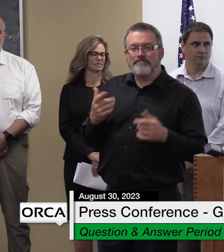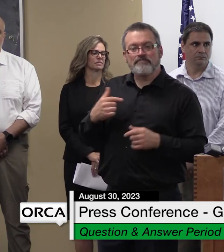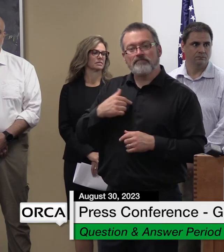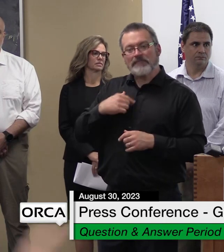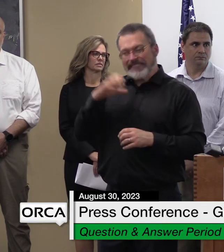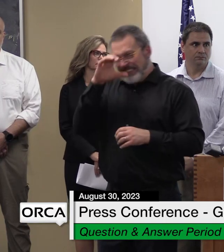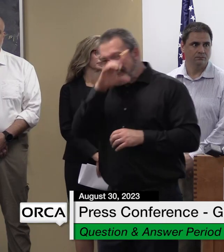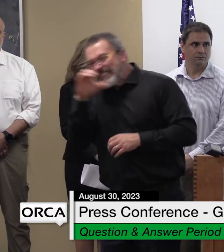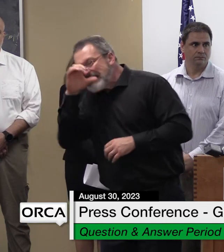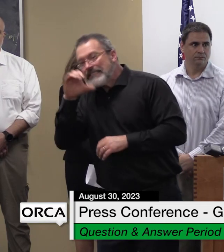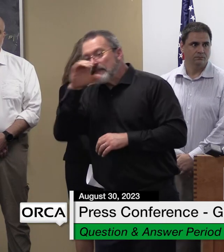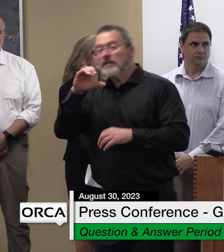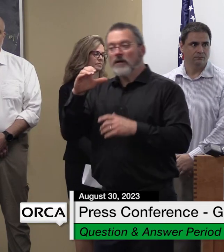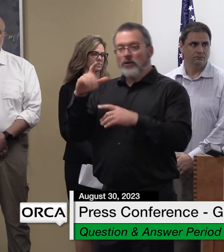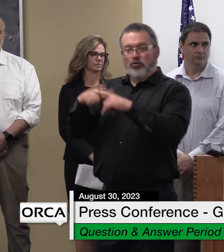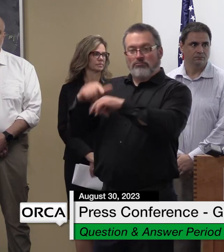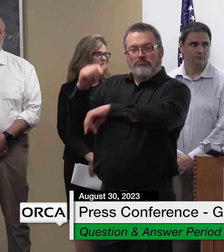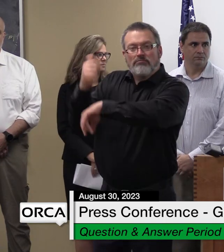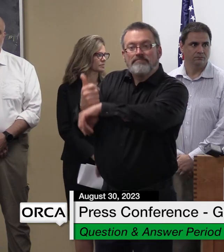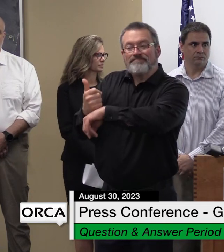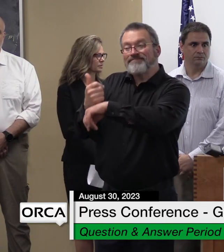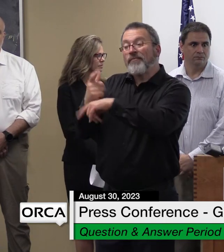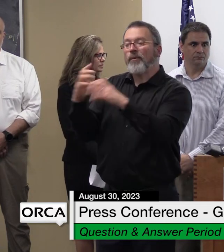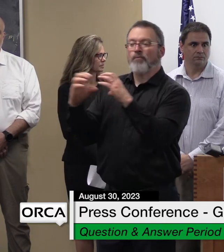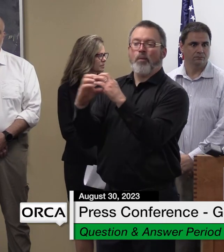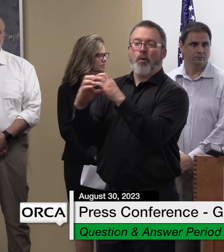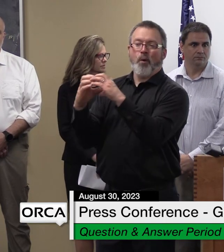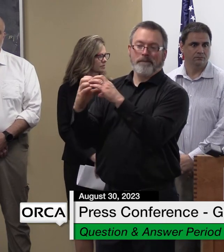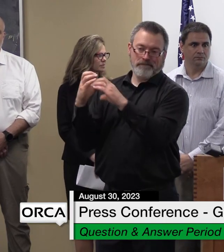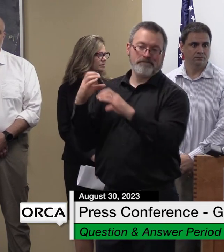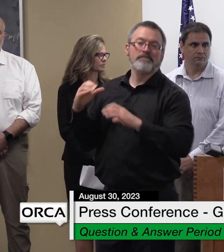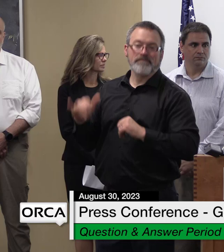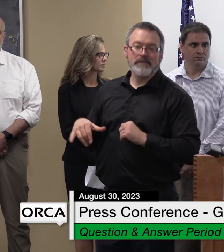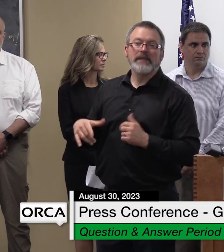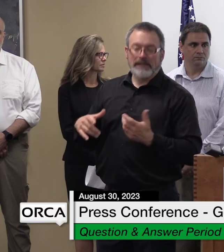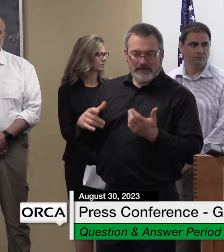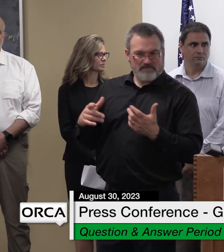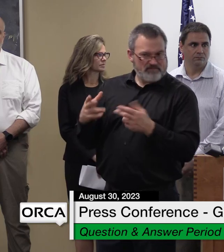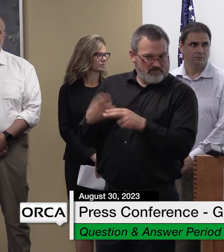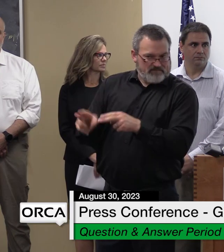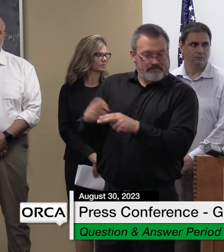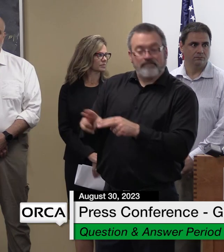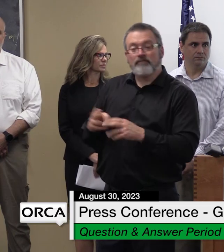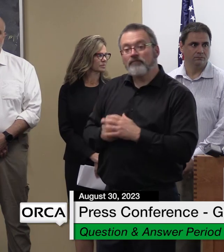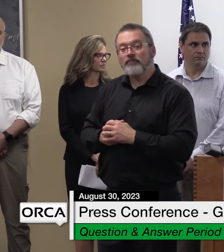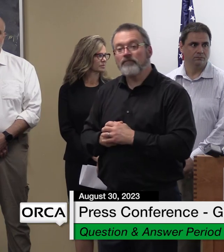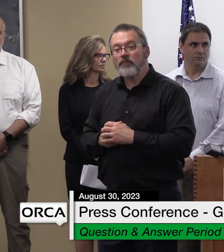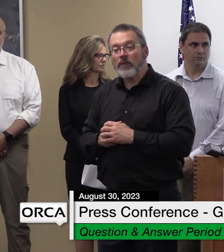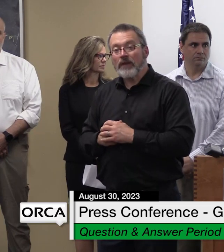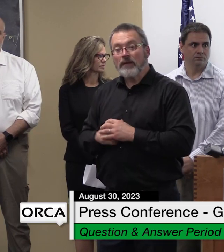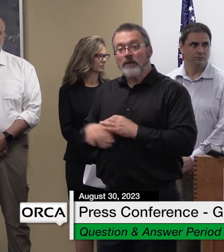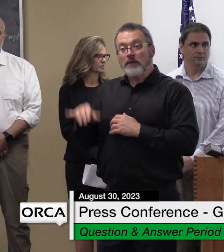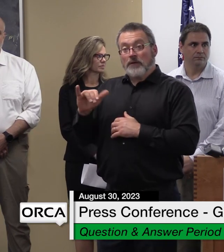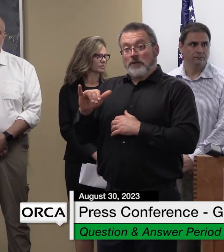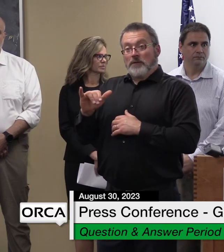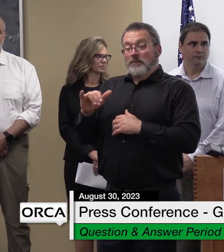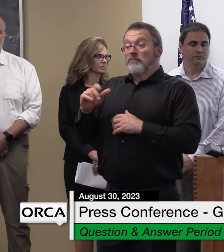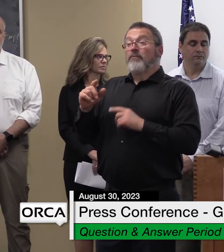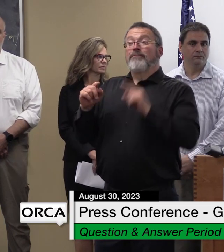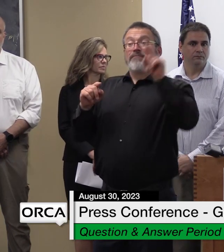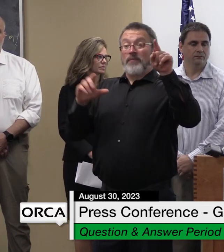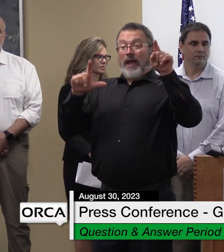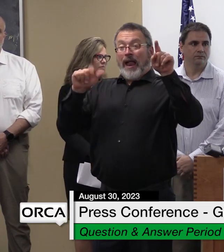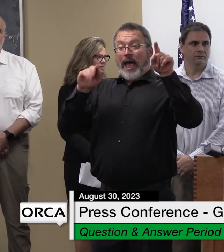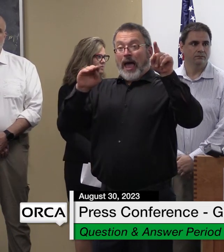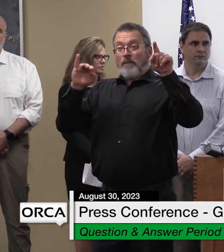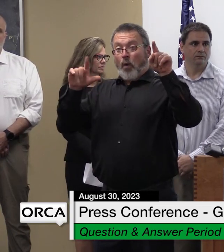homes to set them up. So that's where we stand right now. But we recognize that Lamoille County and Windsor also